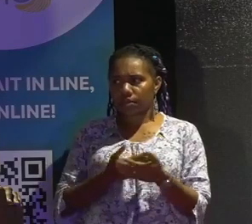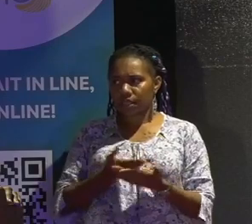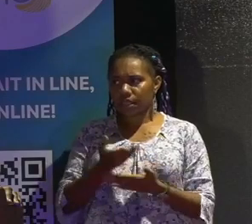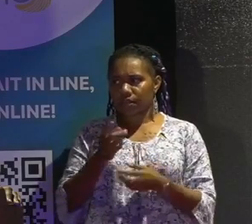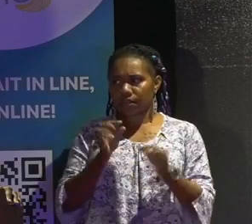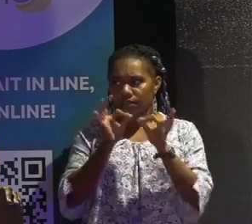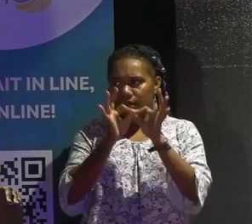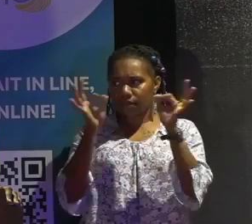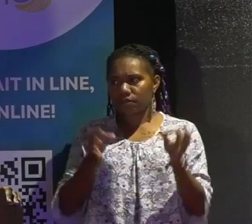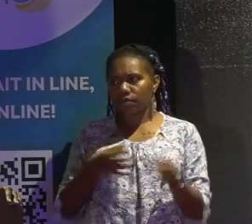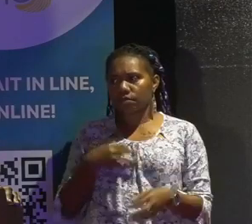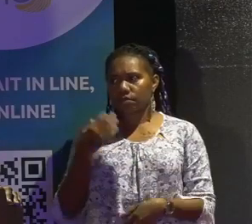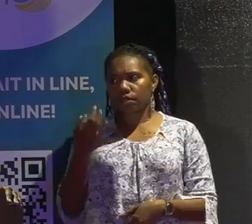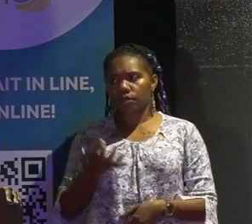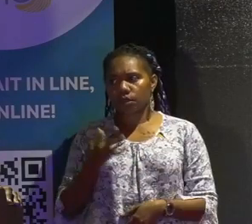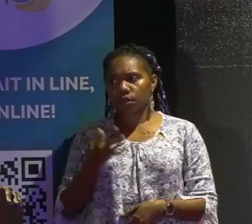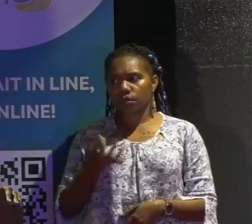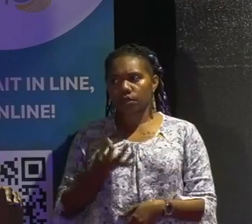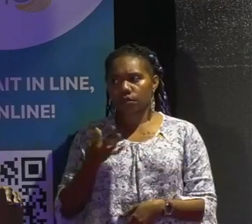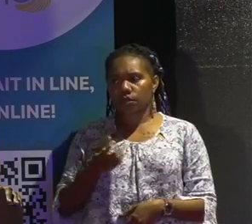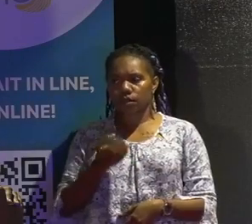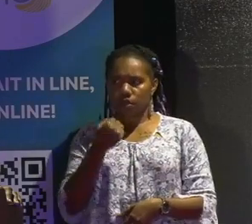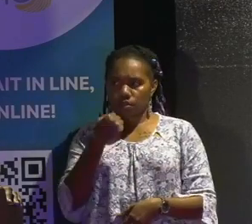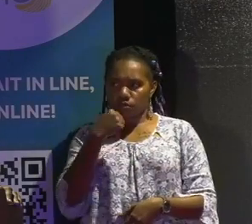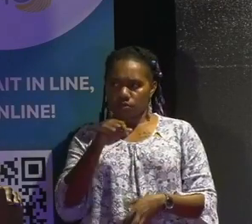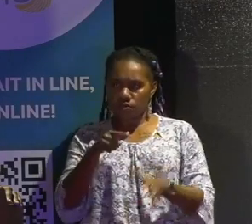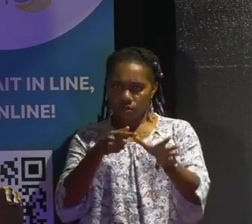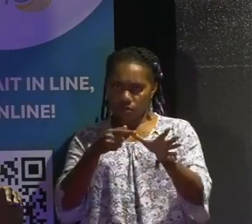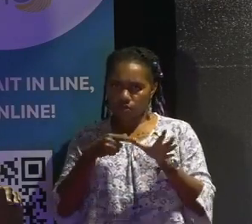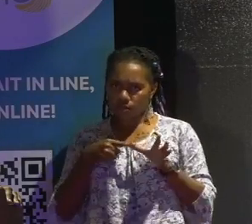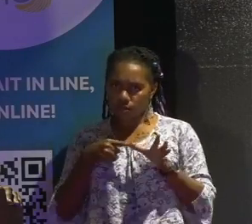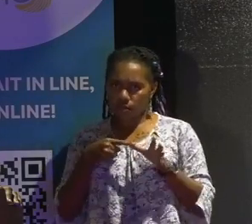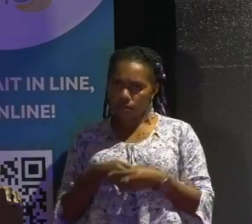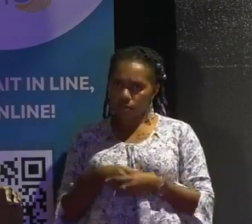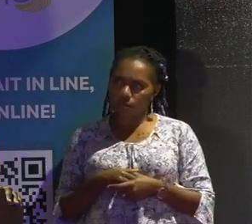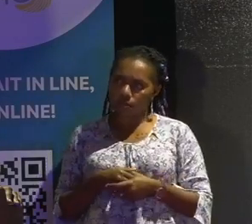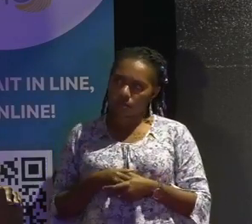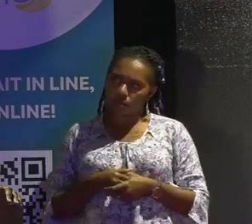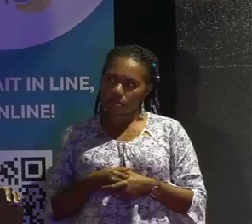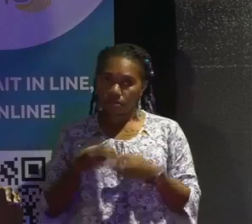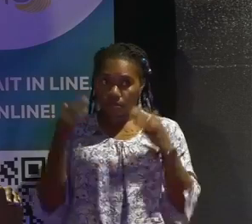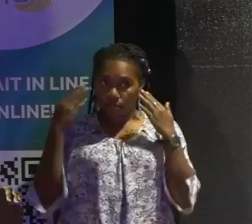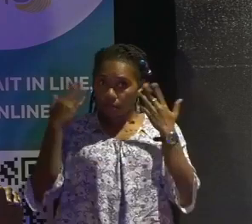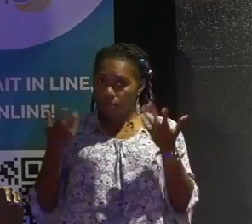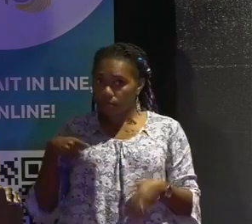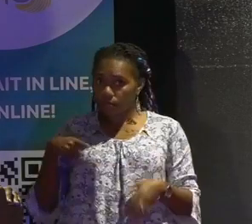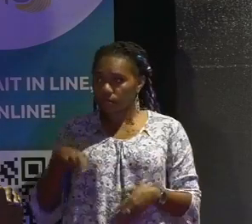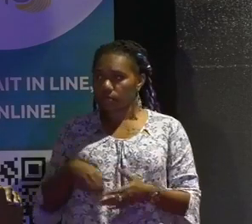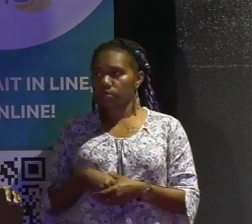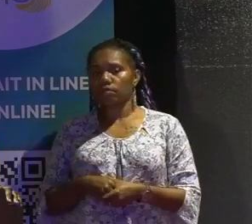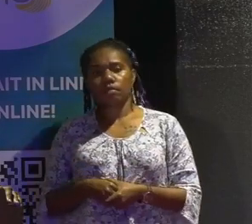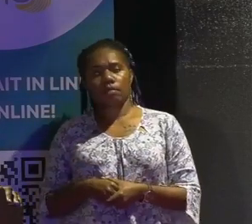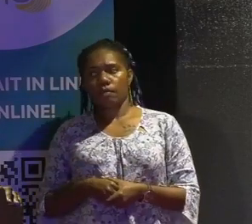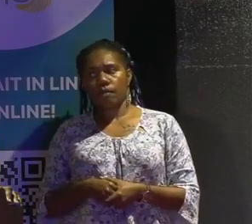That declaration form here. I don't know. Bamingolo said again now. How will I going to